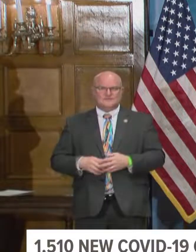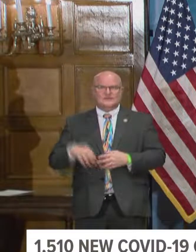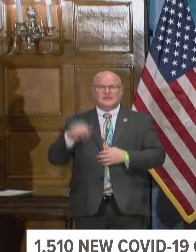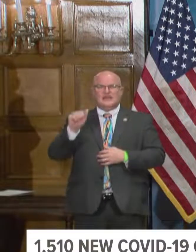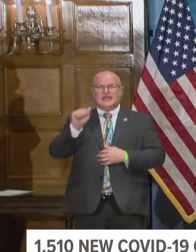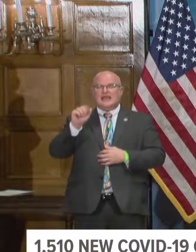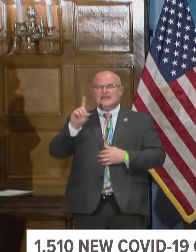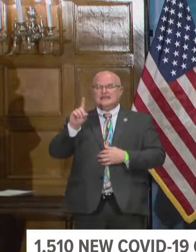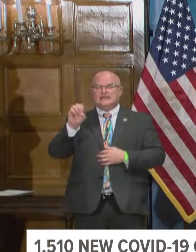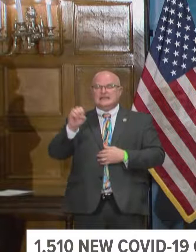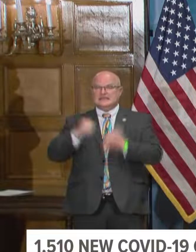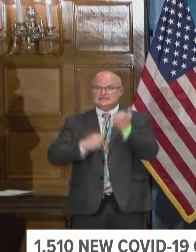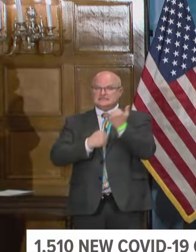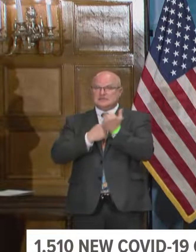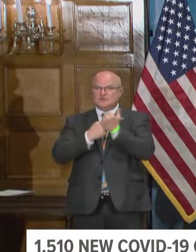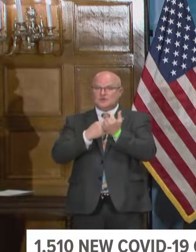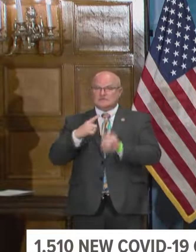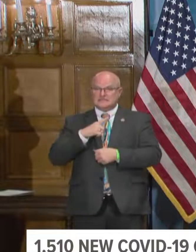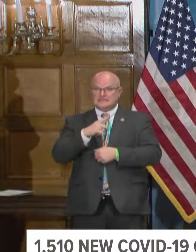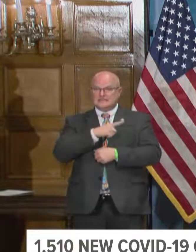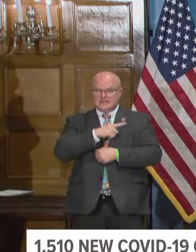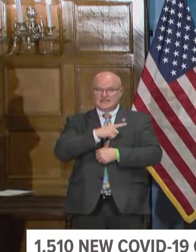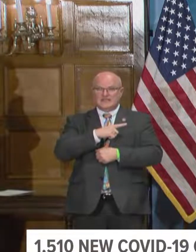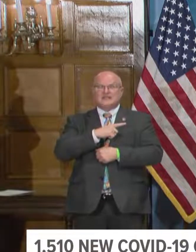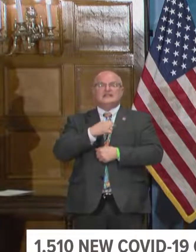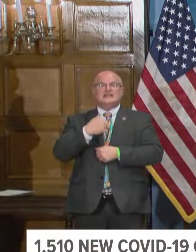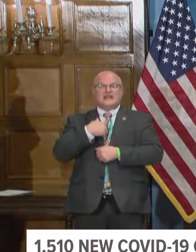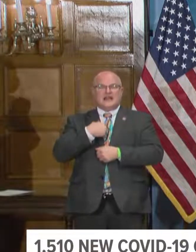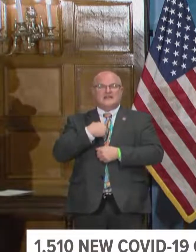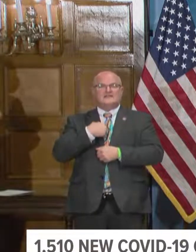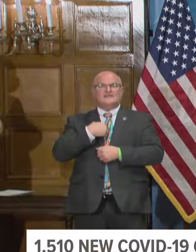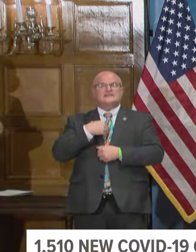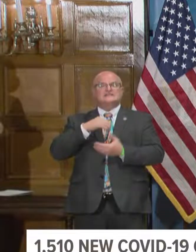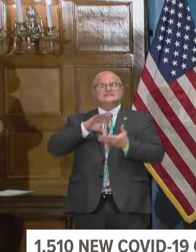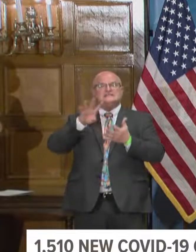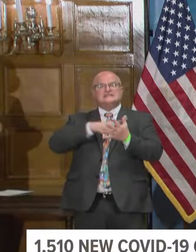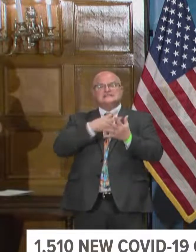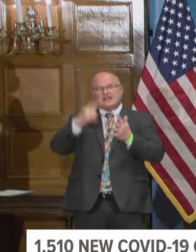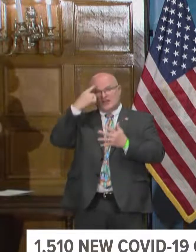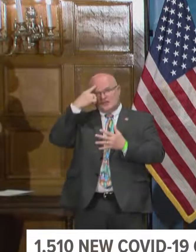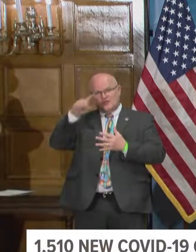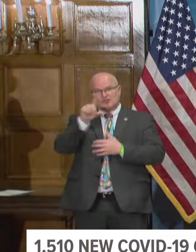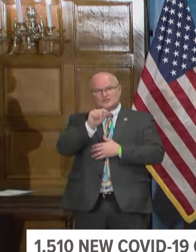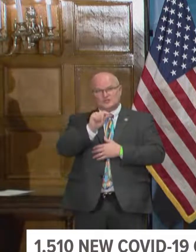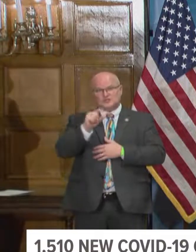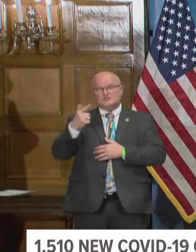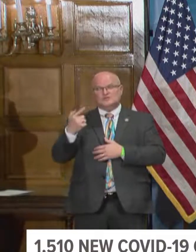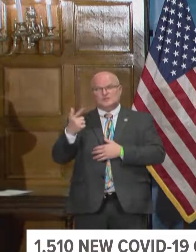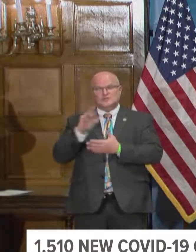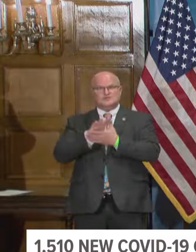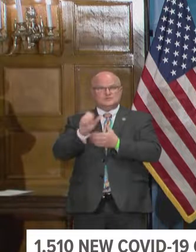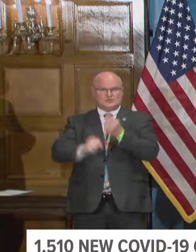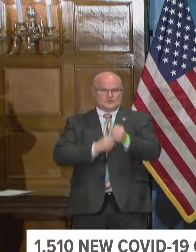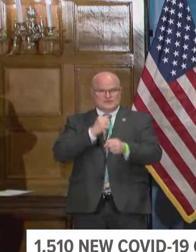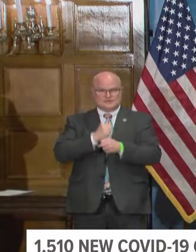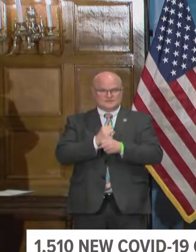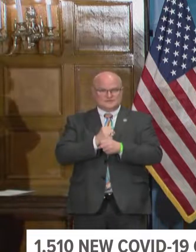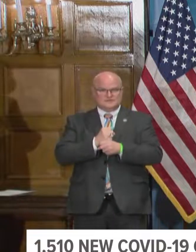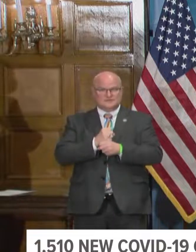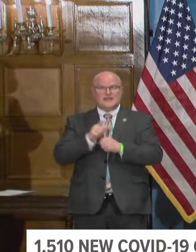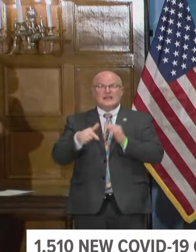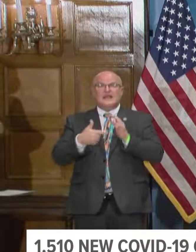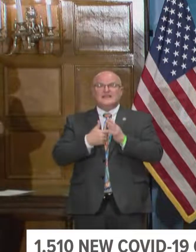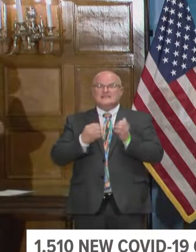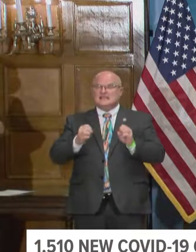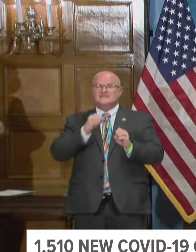supports legislation to waive the A to F rating scale for the 2020-2021 school year. This effort is